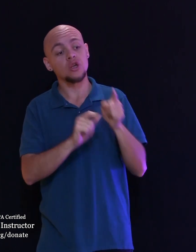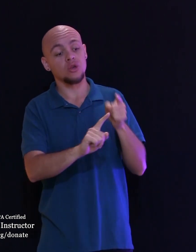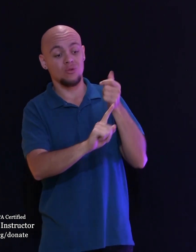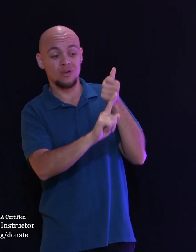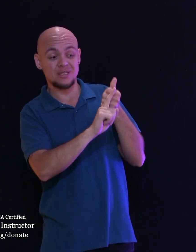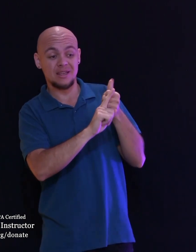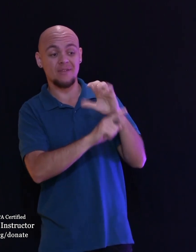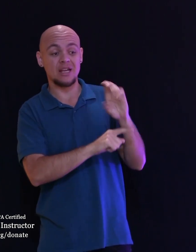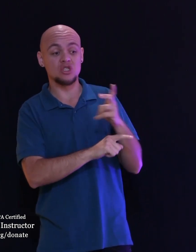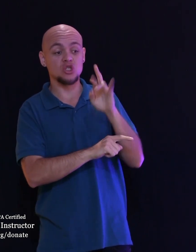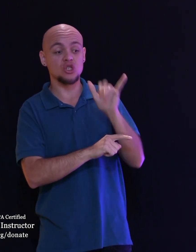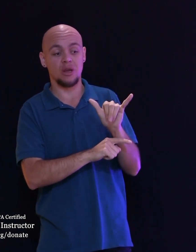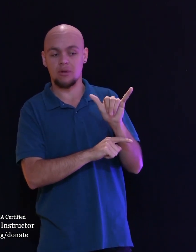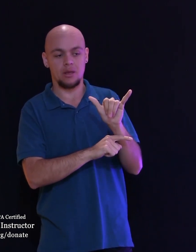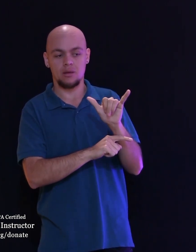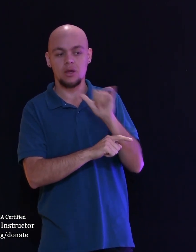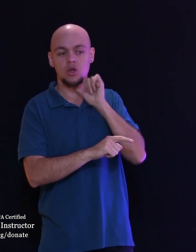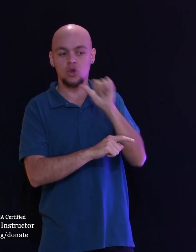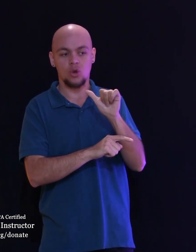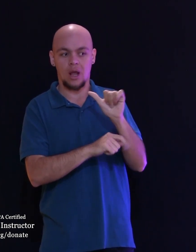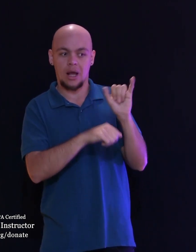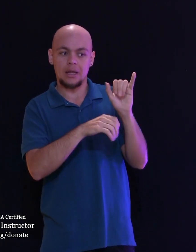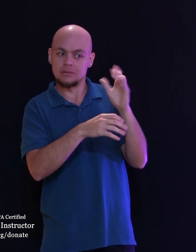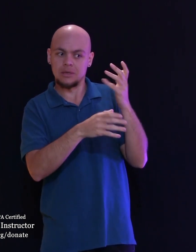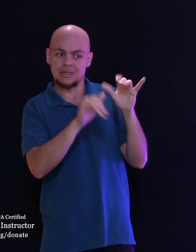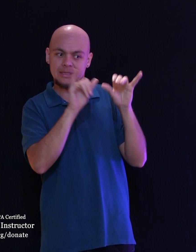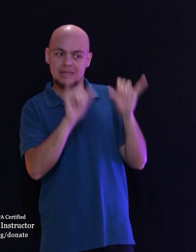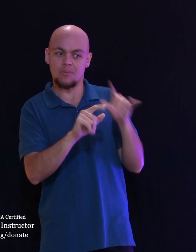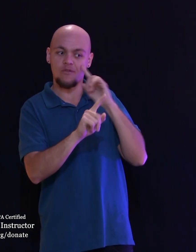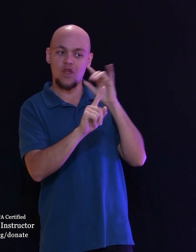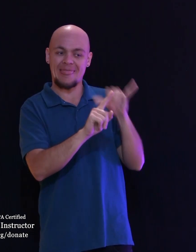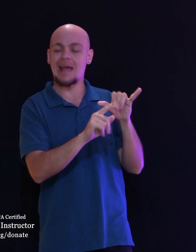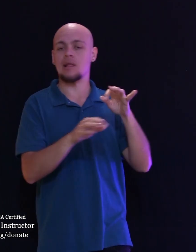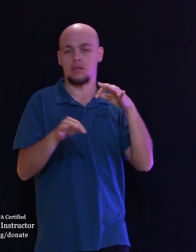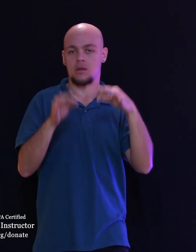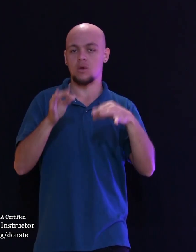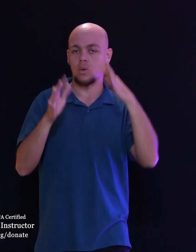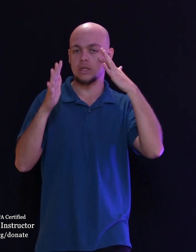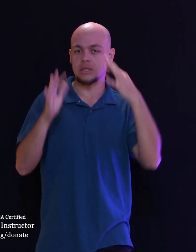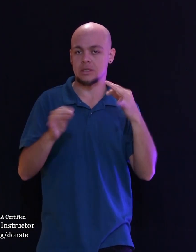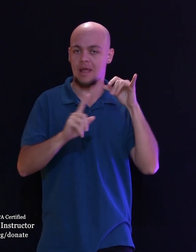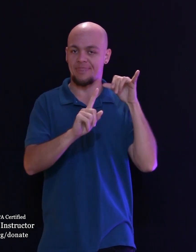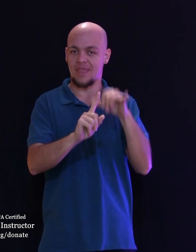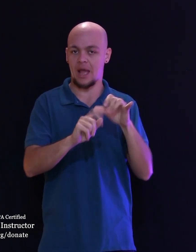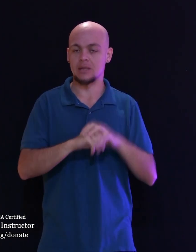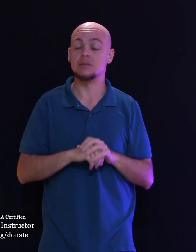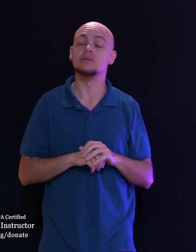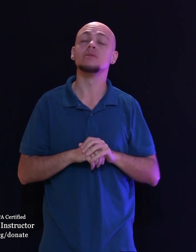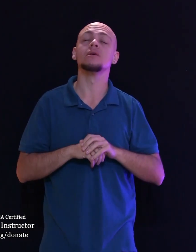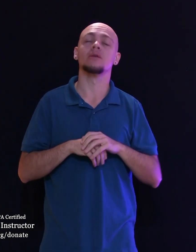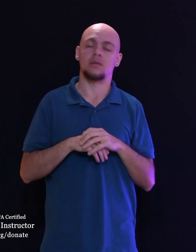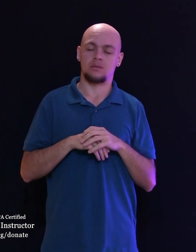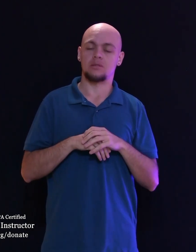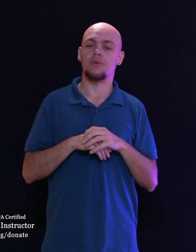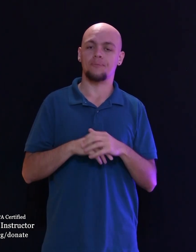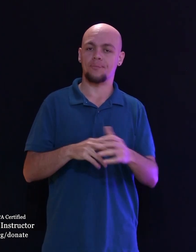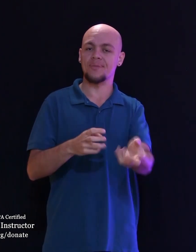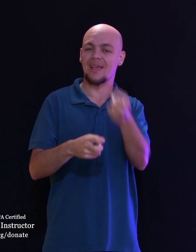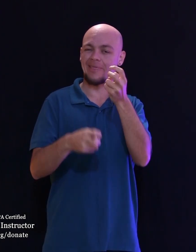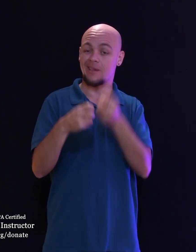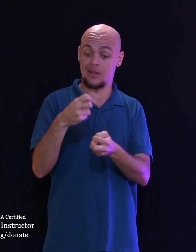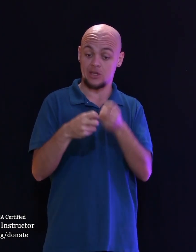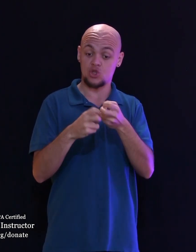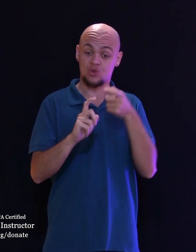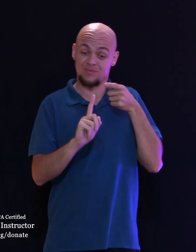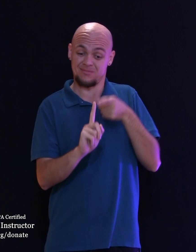yourself a charity. You're not a charitable institution. That's what the court said. At issue, and this was